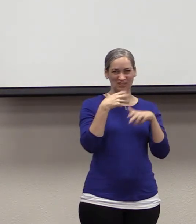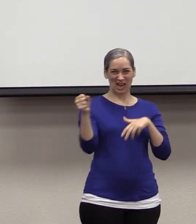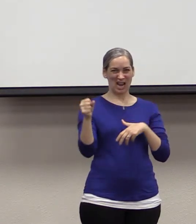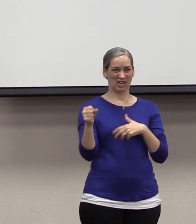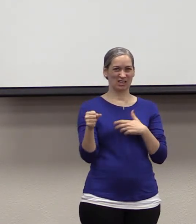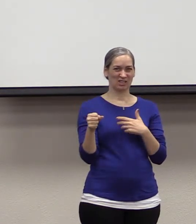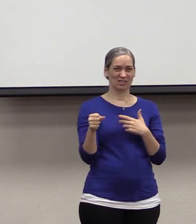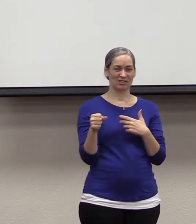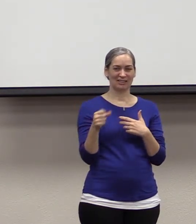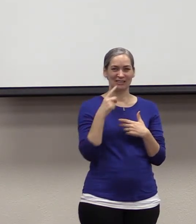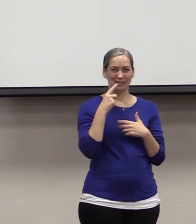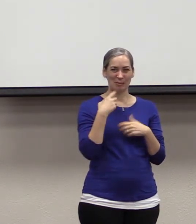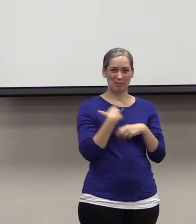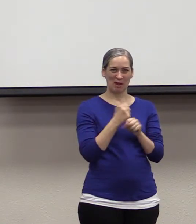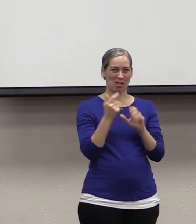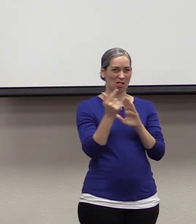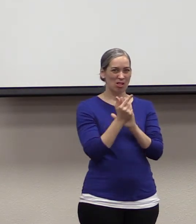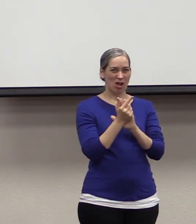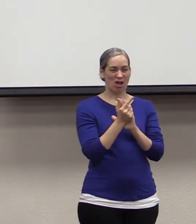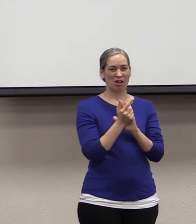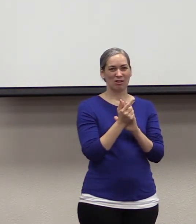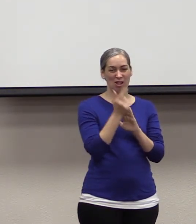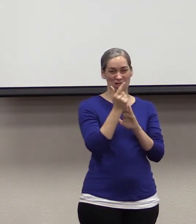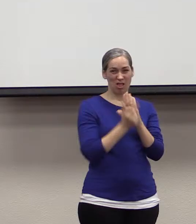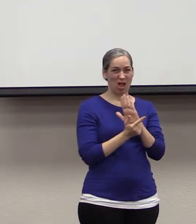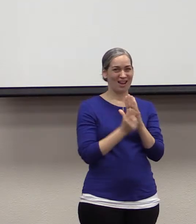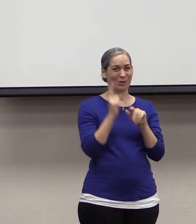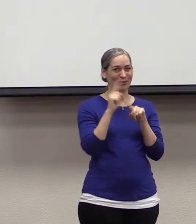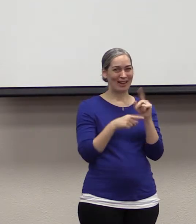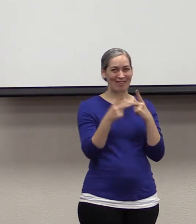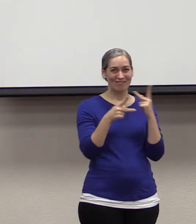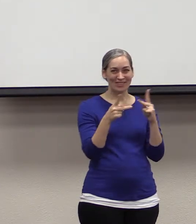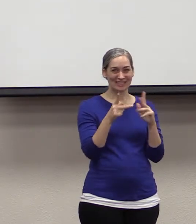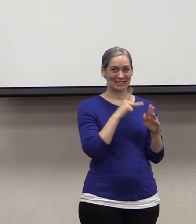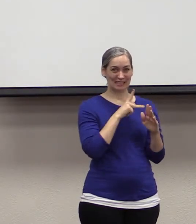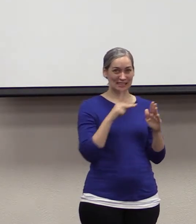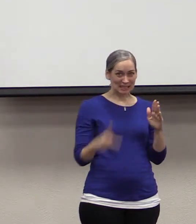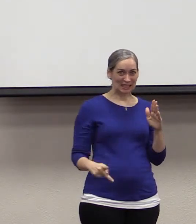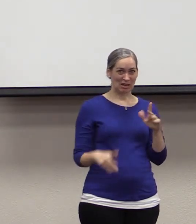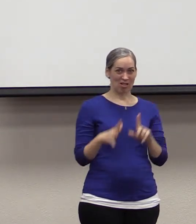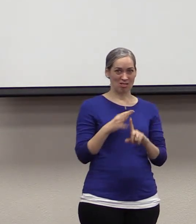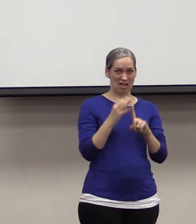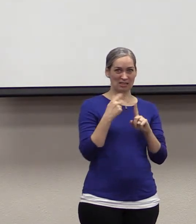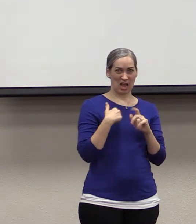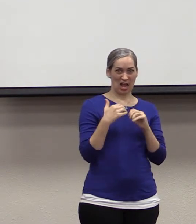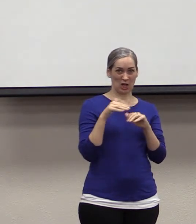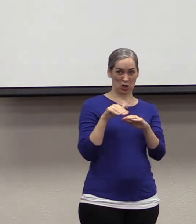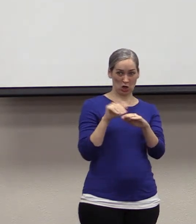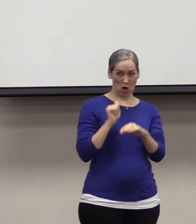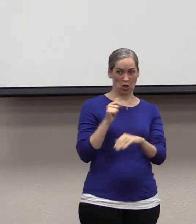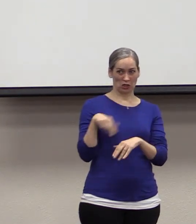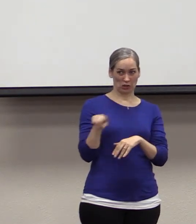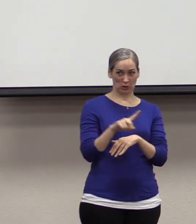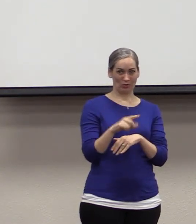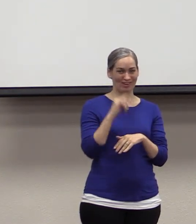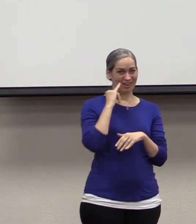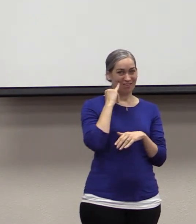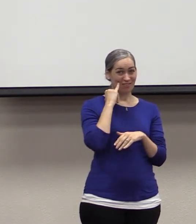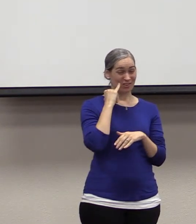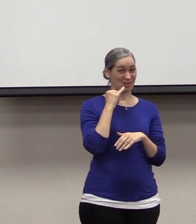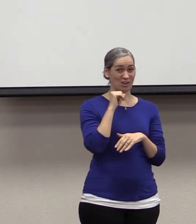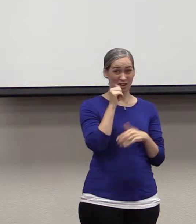anymore off their own accord. He has to call for them. And if they do come in off their own accord without his